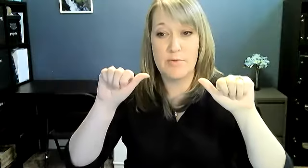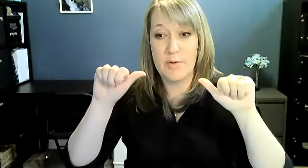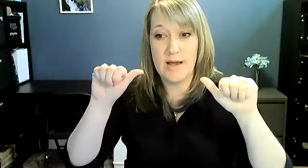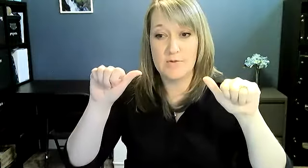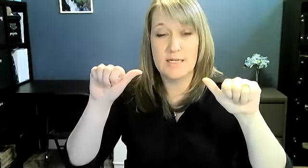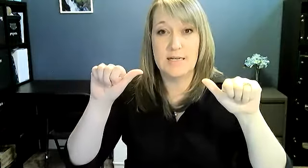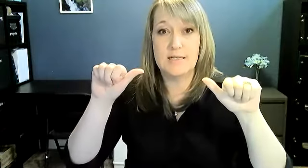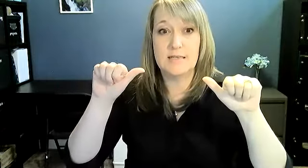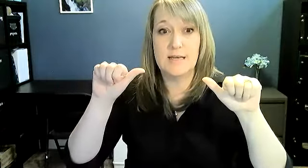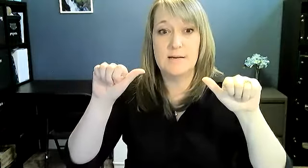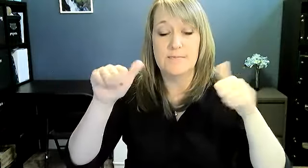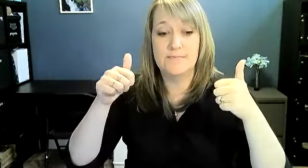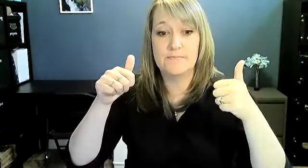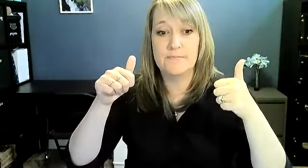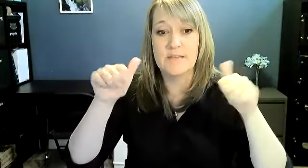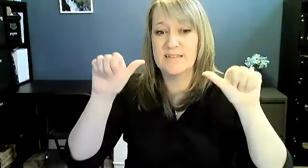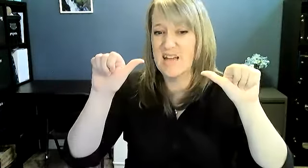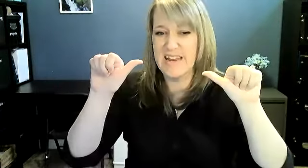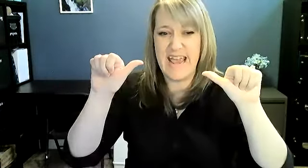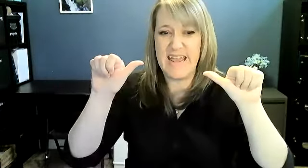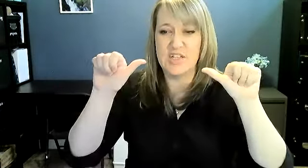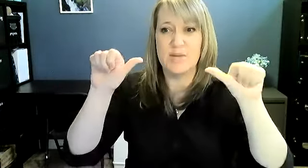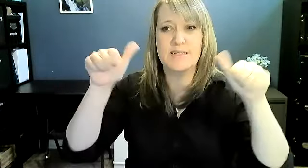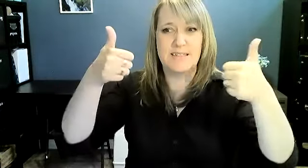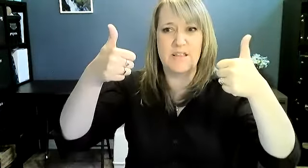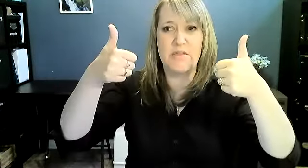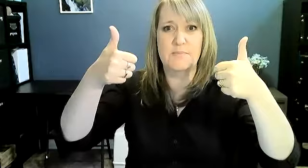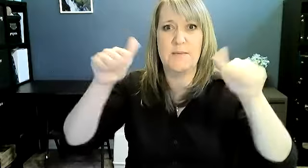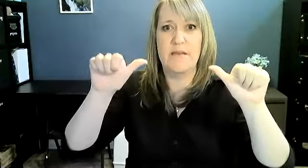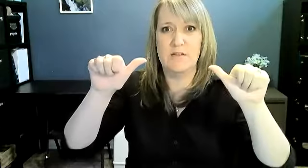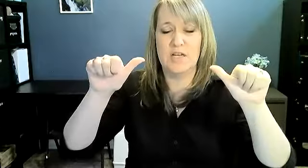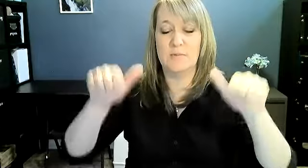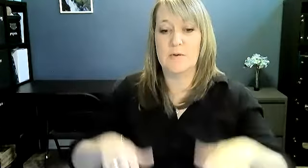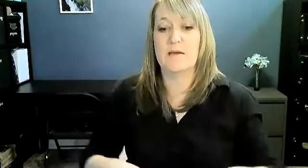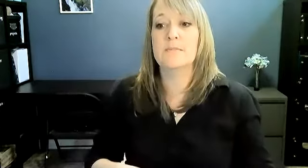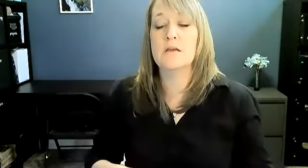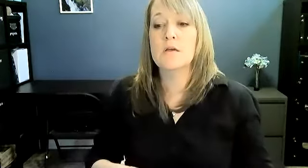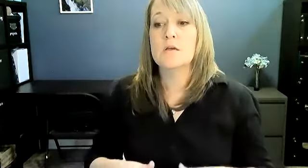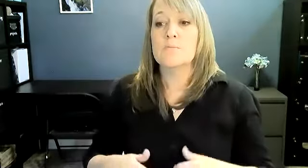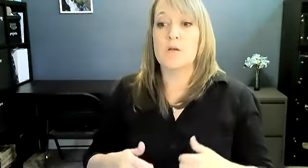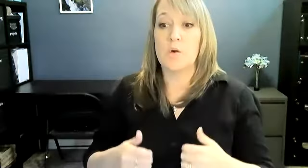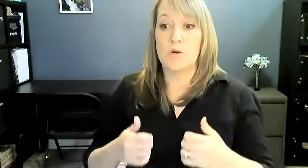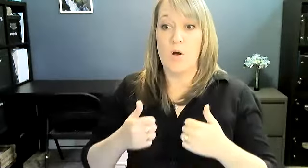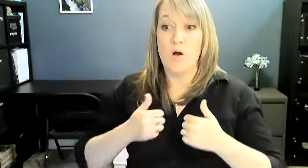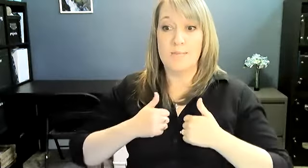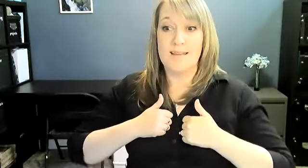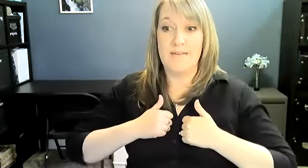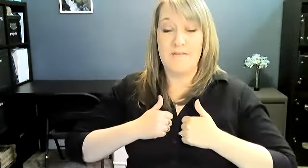thrown out, and it's not an A hand shape. It's a thumbs up hand shape. Okay, but you want your palms